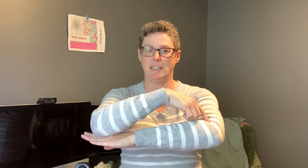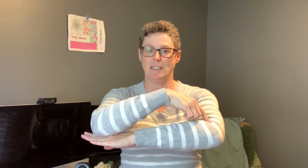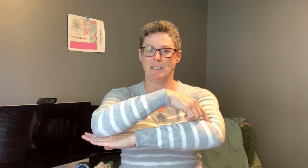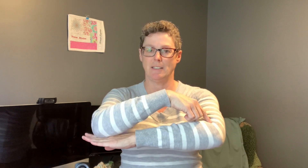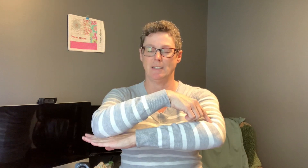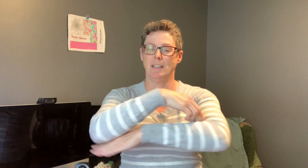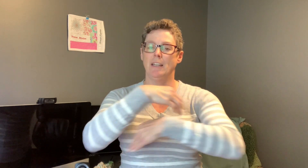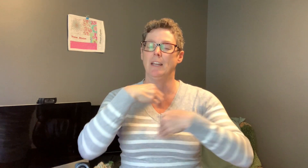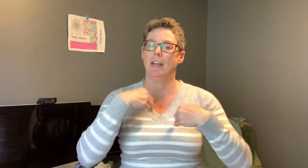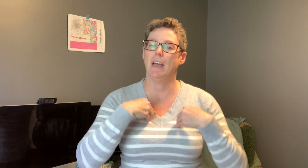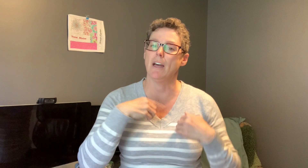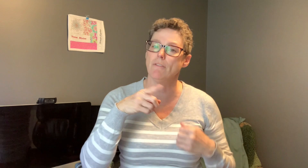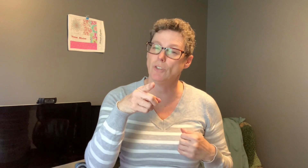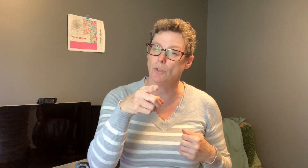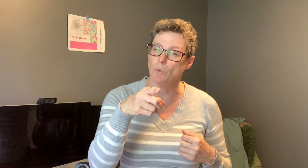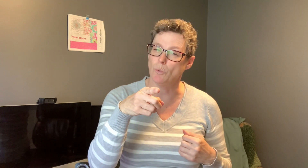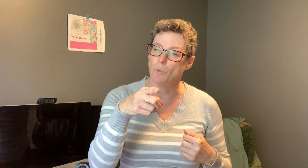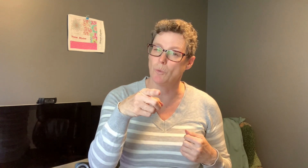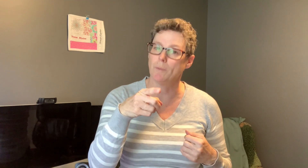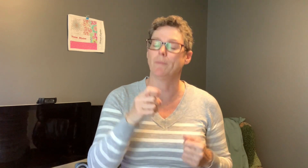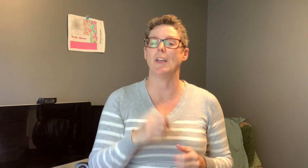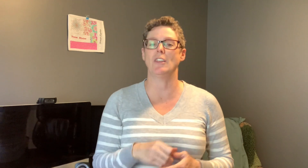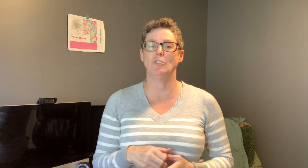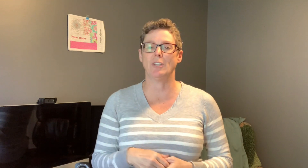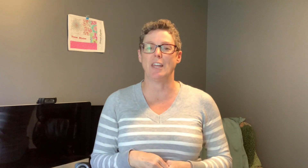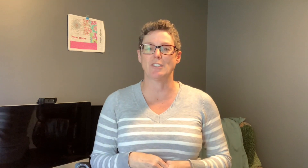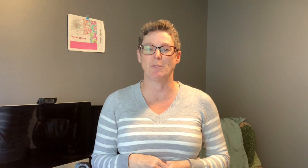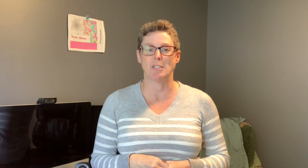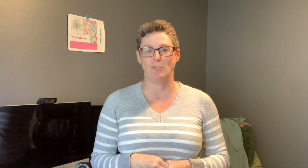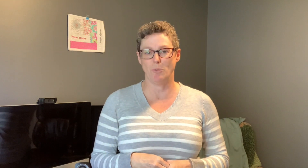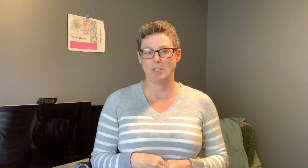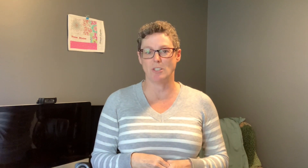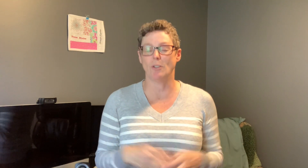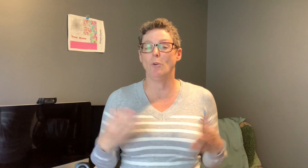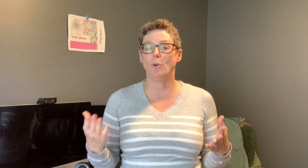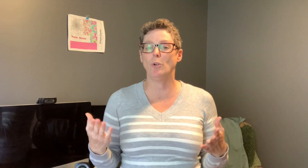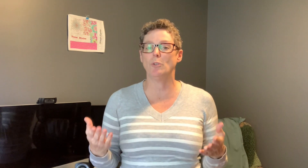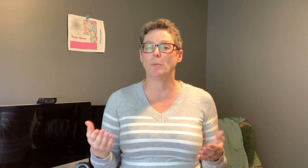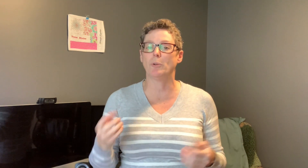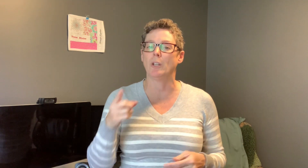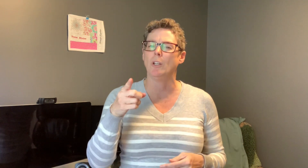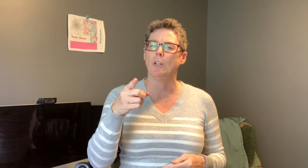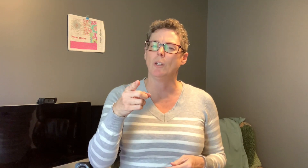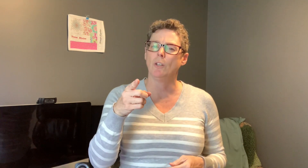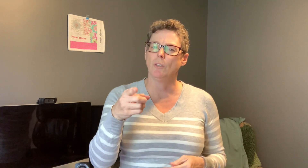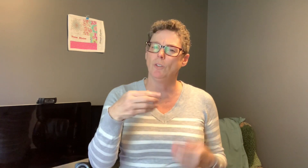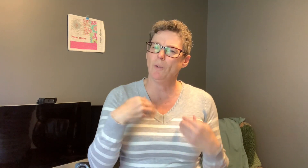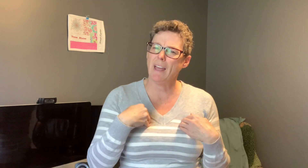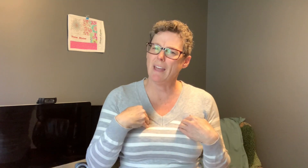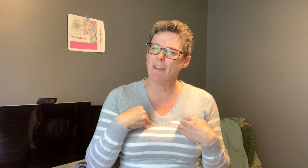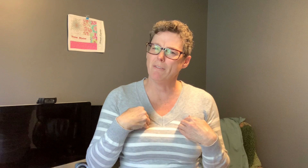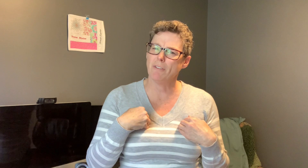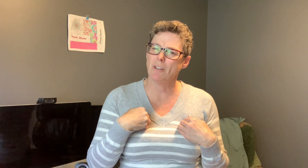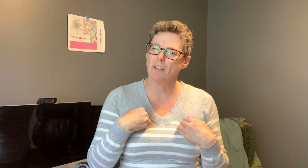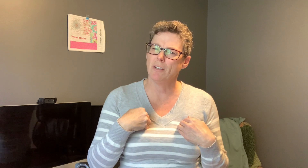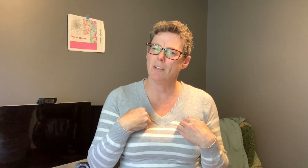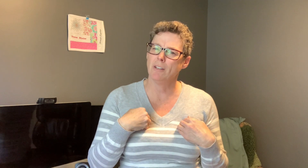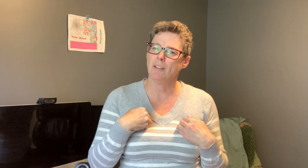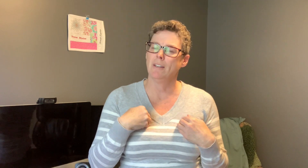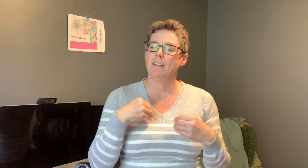days. Have you? And then you can ask the rest of your question, or you can put you have,